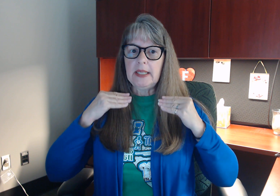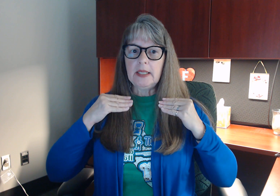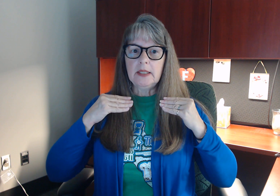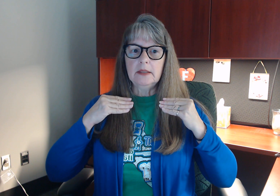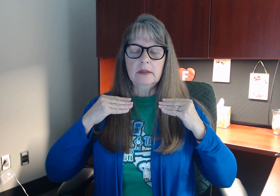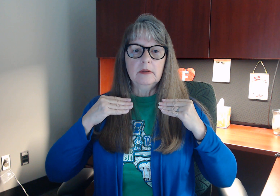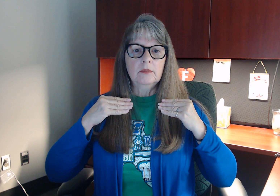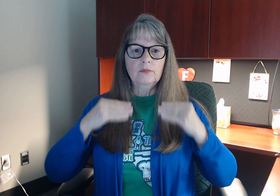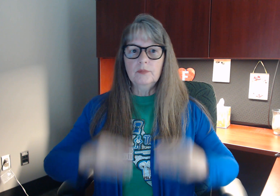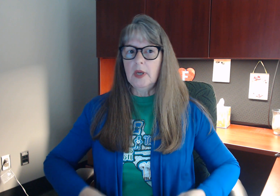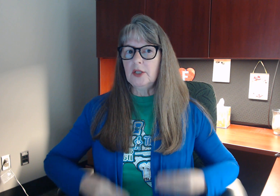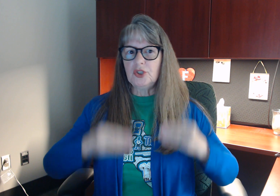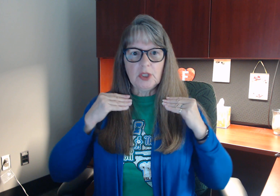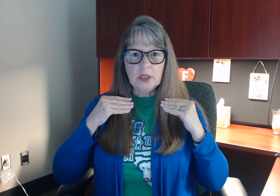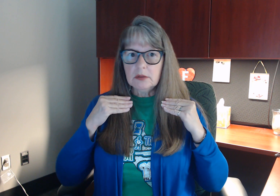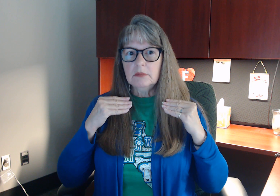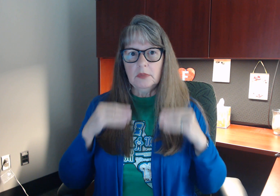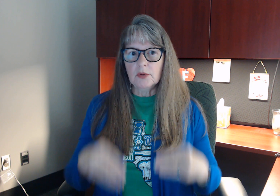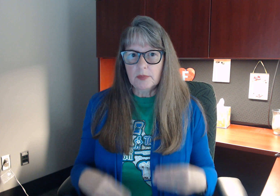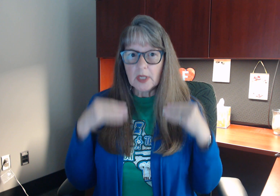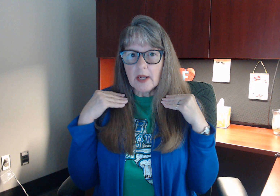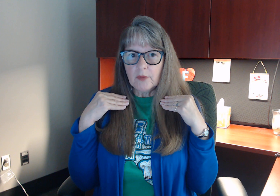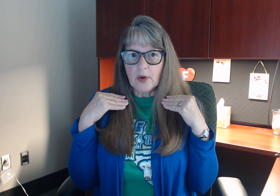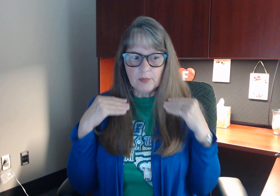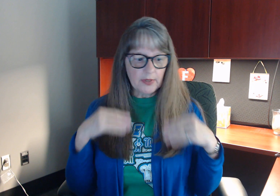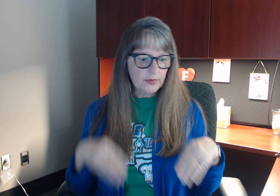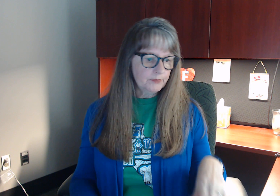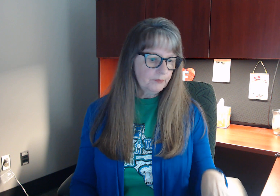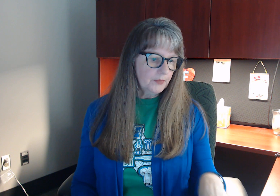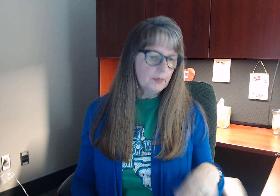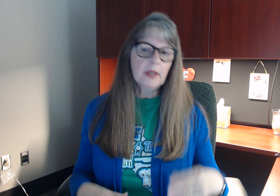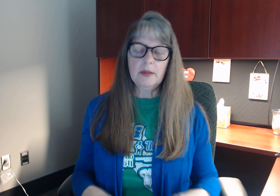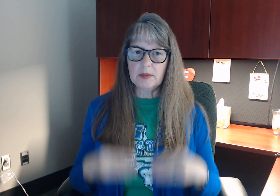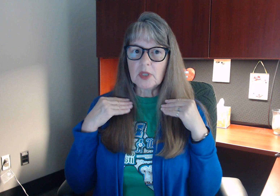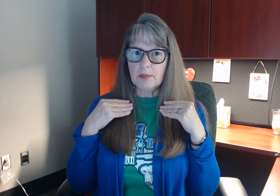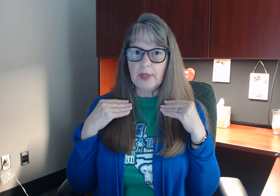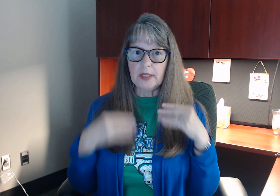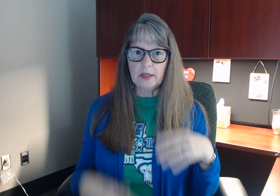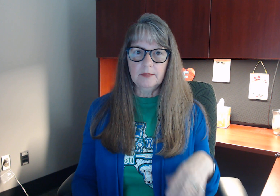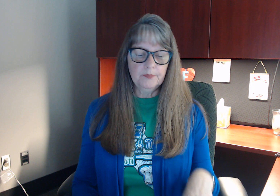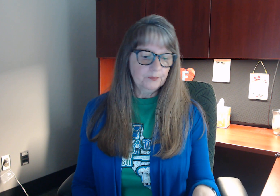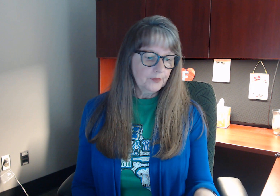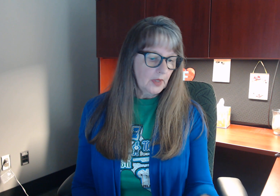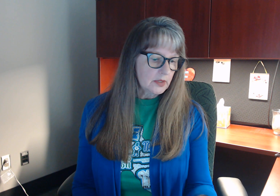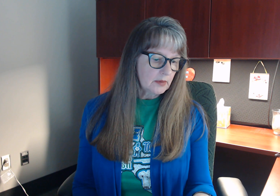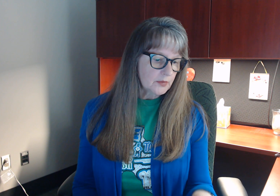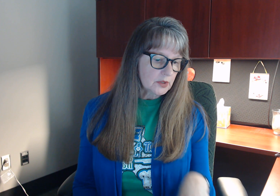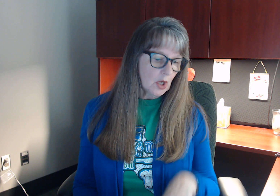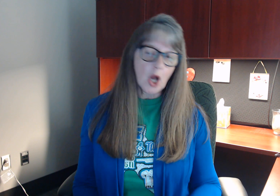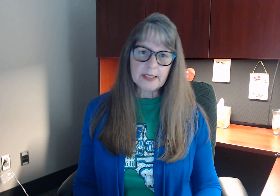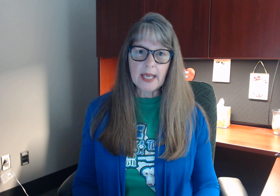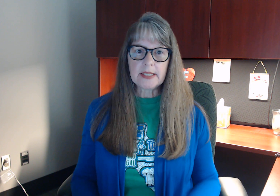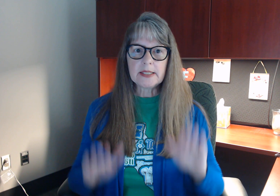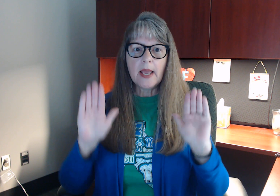Blanket. A sheet. Something to cover up with. But it's mostly a blanket. Sometimes it's in context.